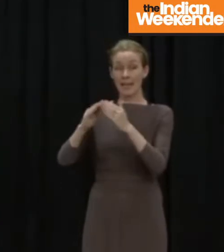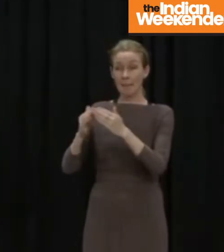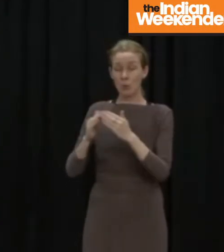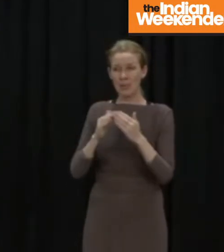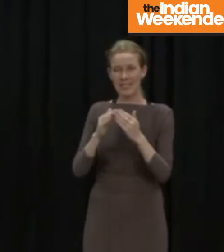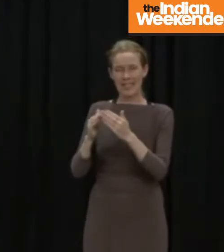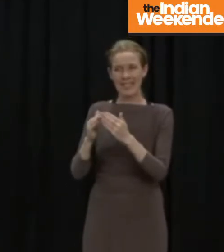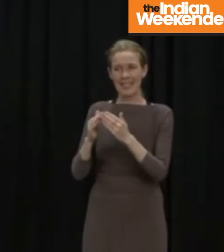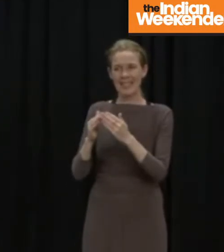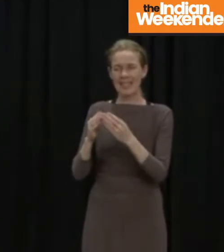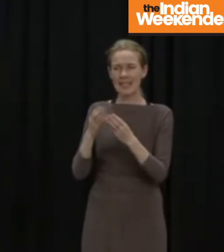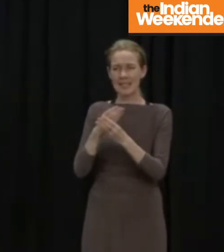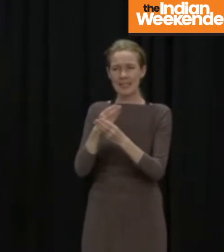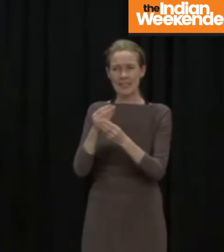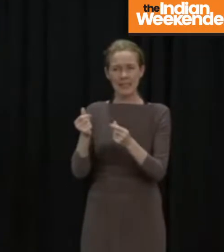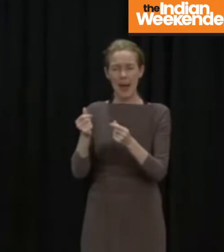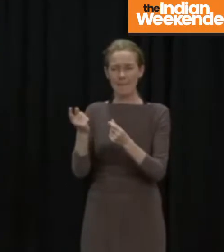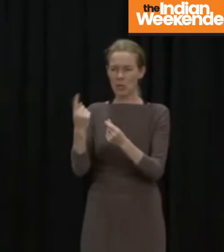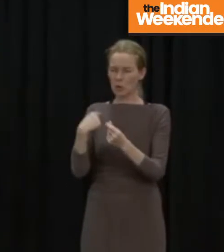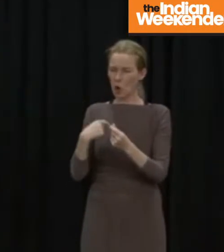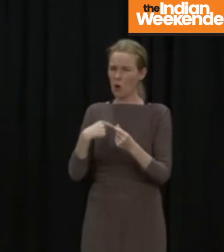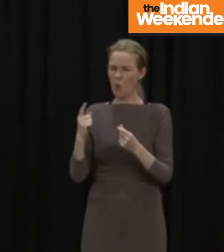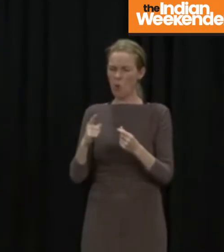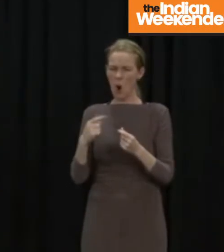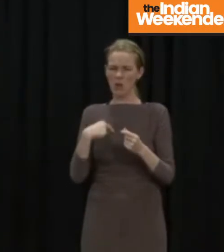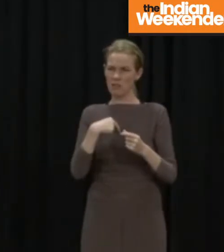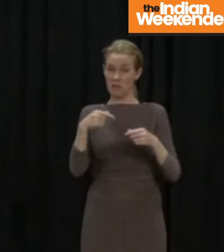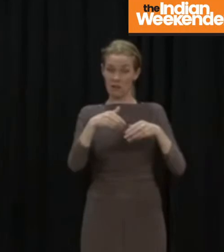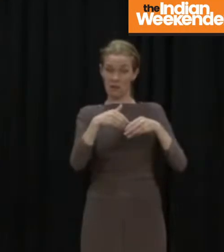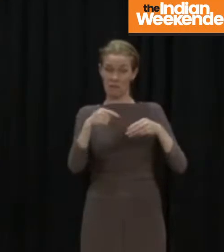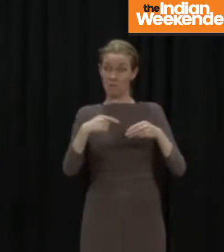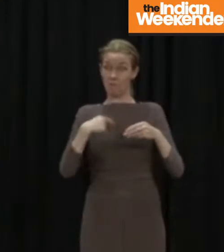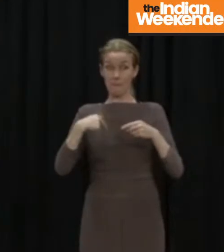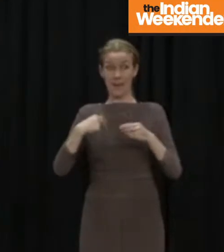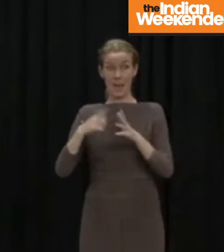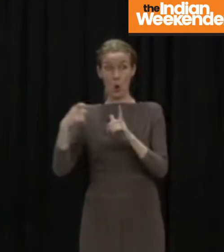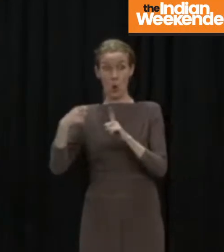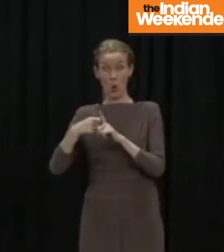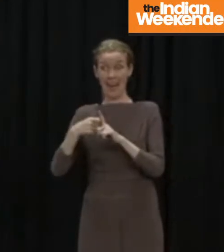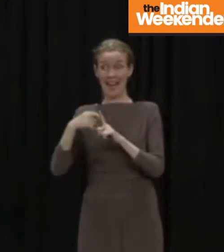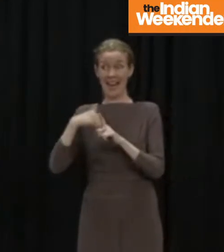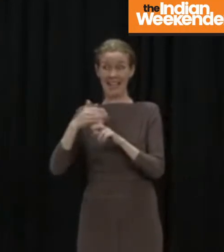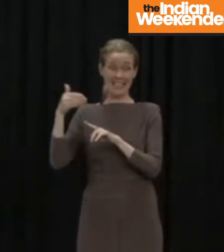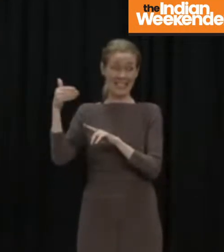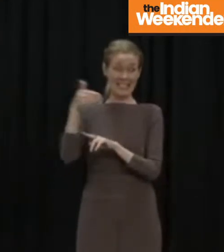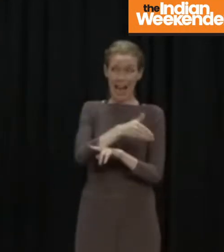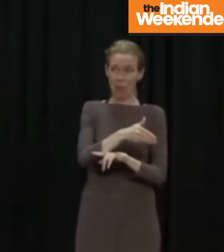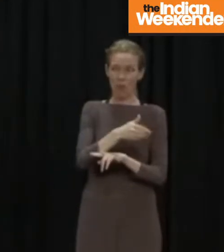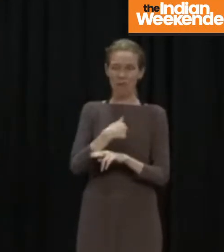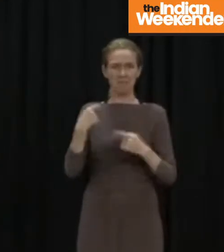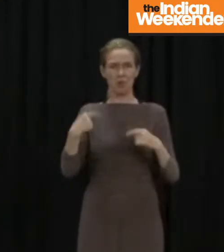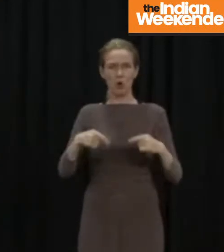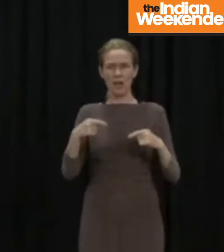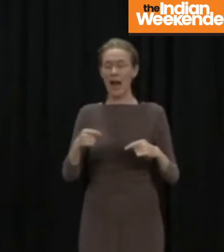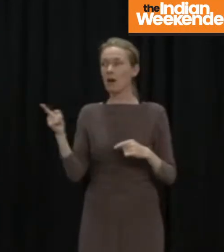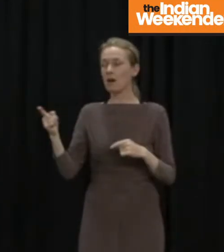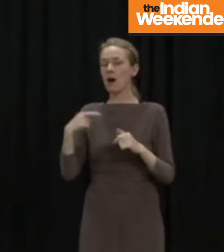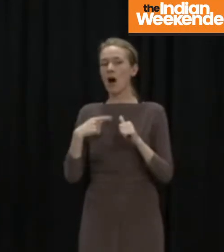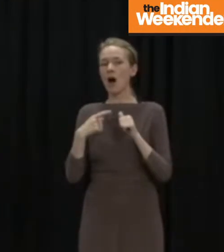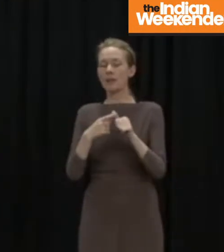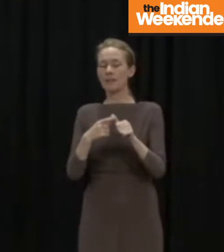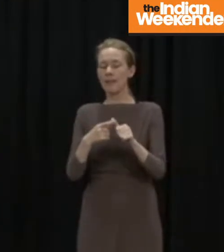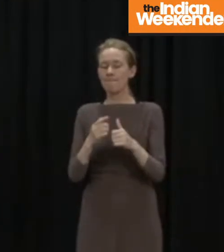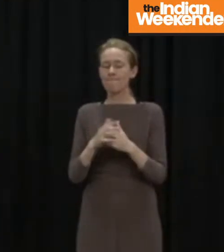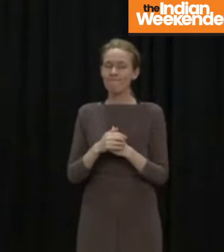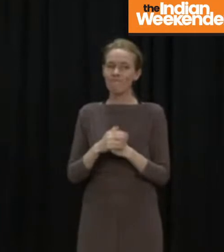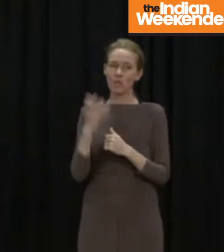experience. Sorry, I did ask the team to follow that up, as I indicated the other day. I just haven't had the feedback back on that yet, so my apologies. I should have come back to